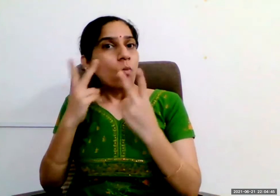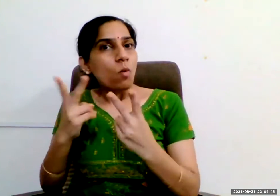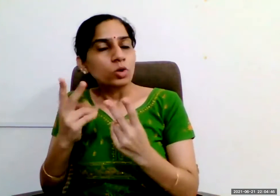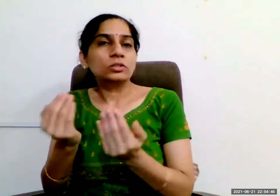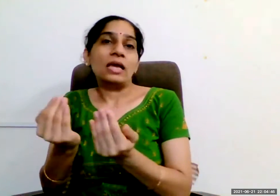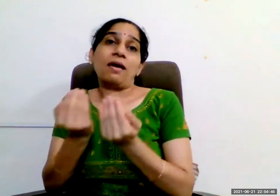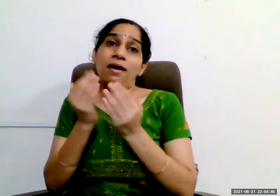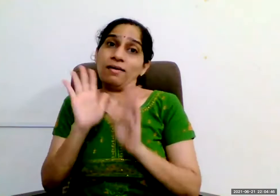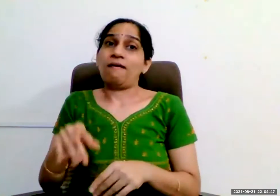you start